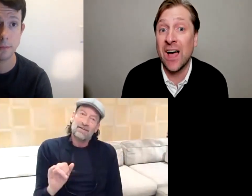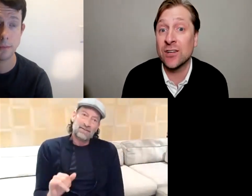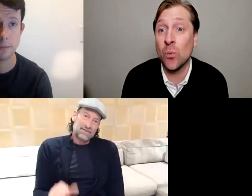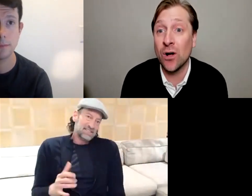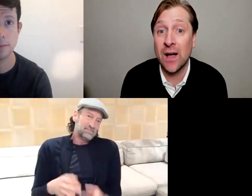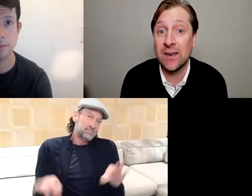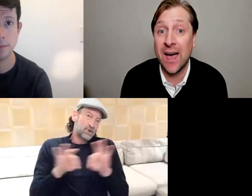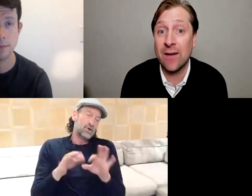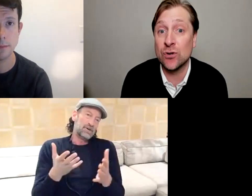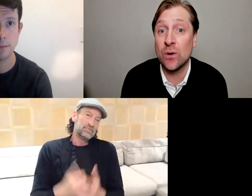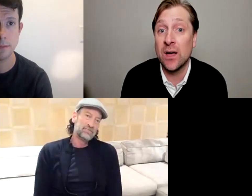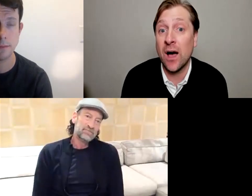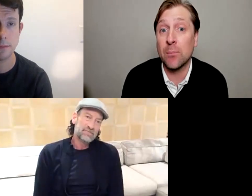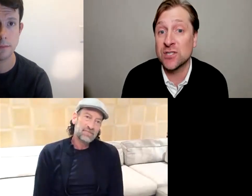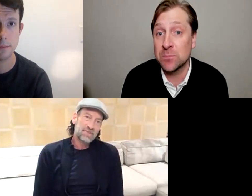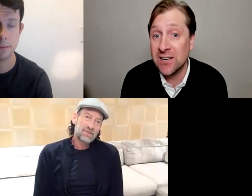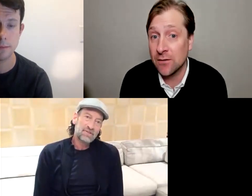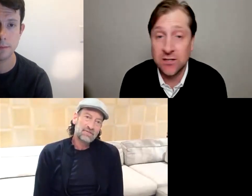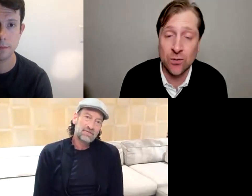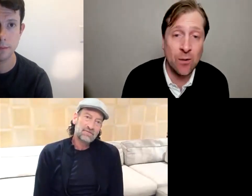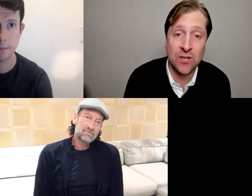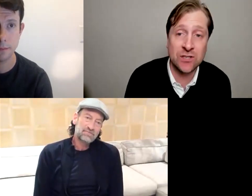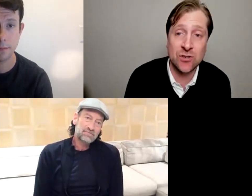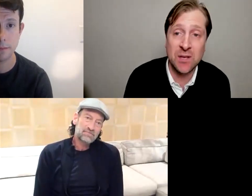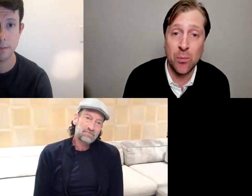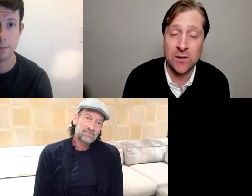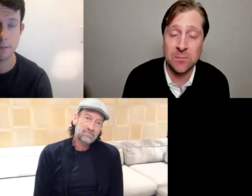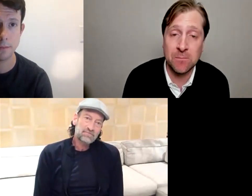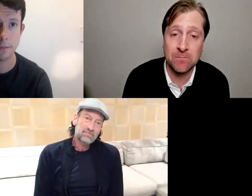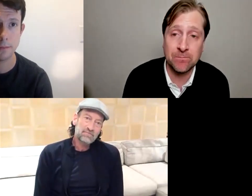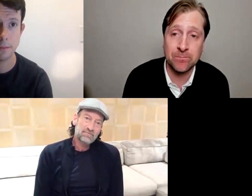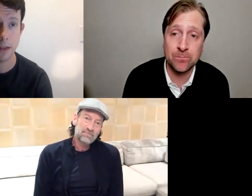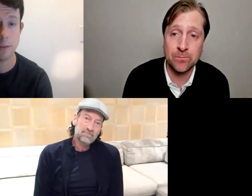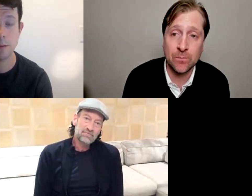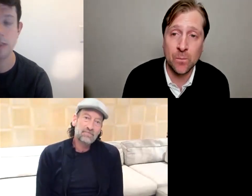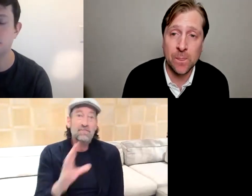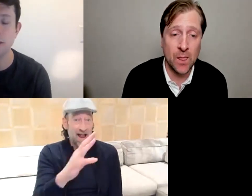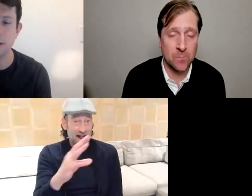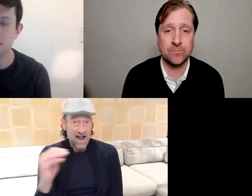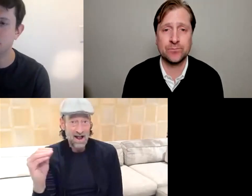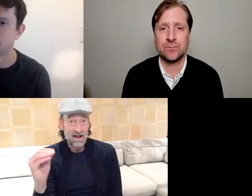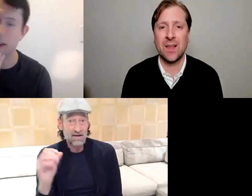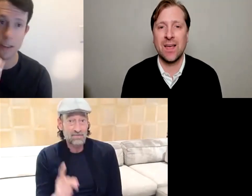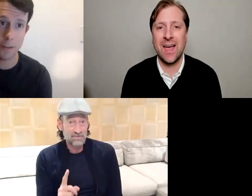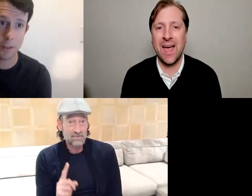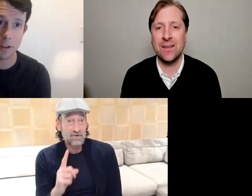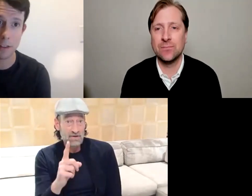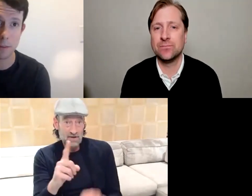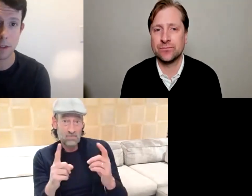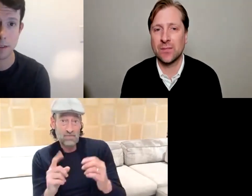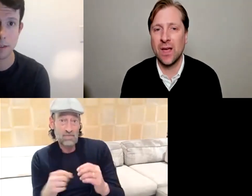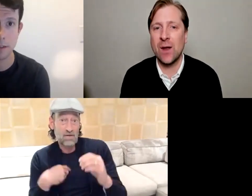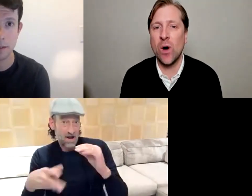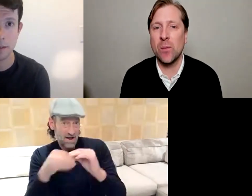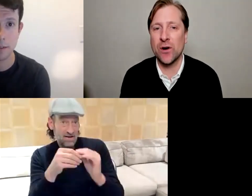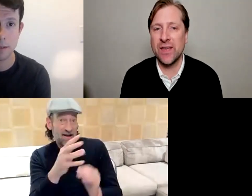a fly on the wall and have a new perspective. And so that was all extremely important to me. Absolutely. And something I had never thought of this, but